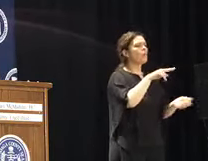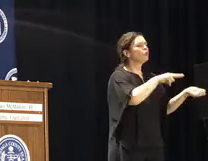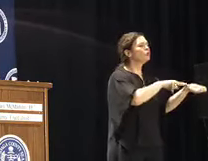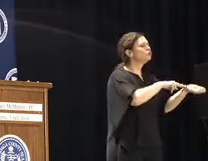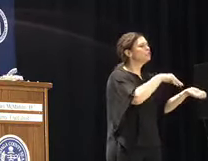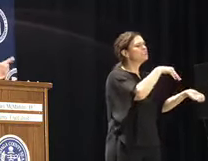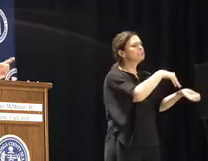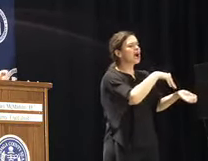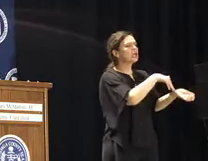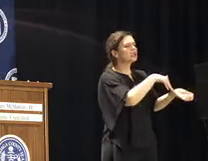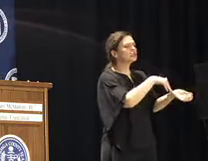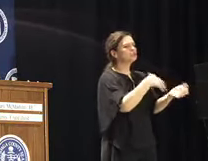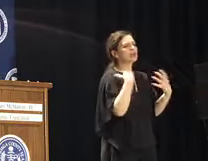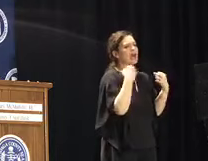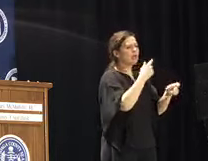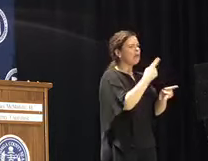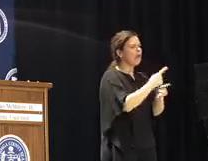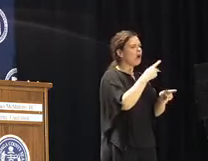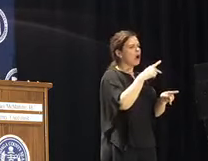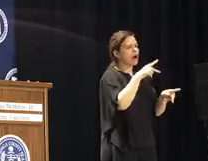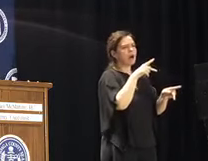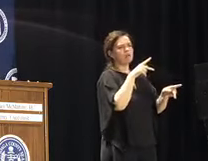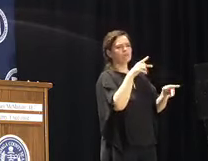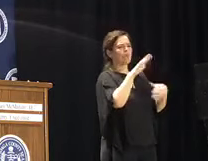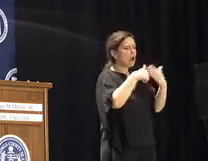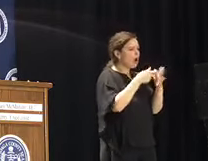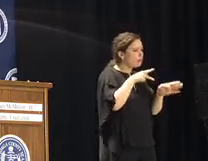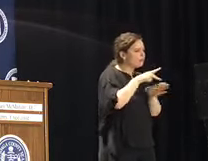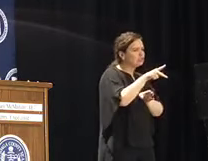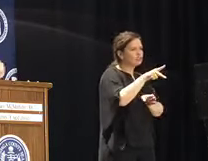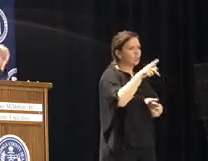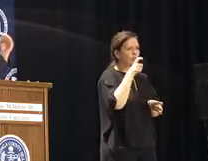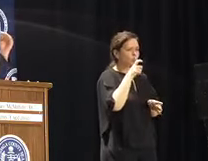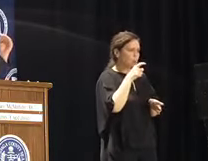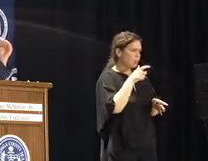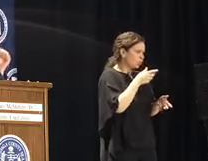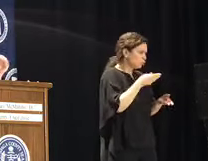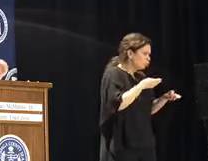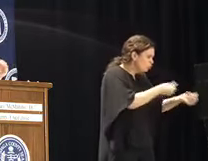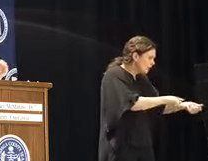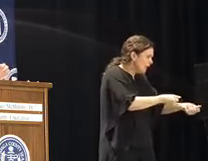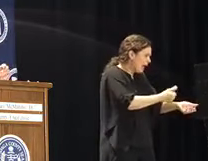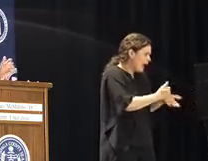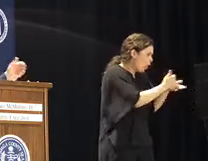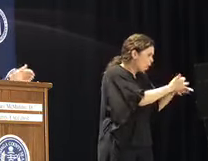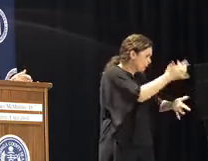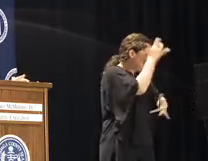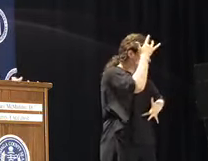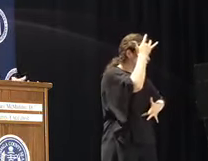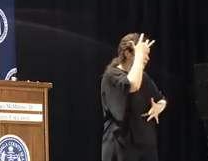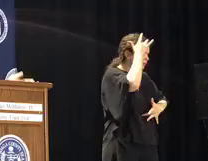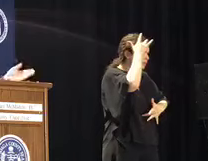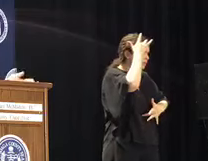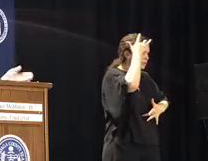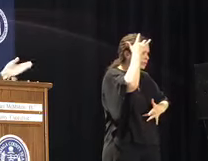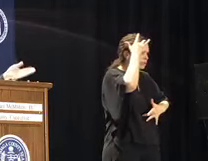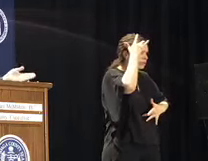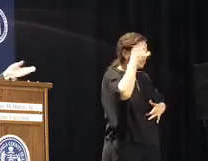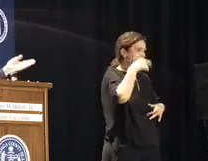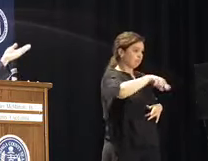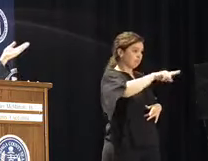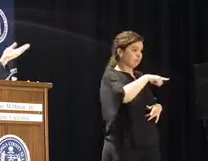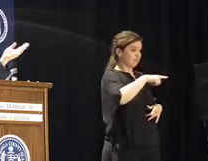Depending on what averages you're looking at, maybe a little bit below, but certainly that percentage went down from yesterday. This is a fluid